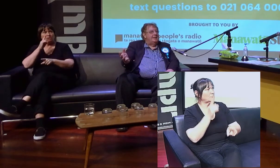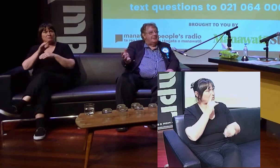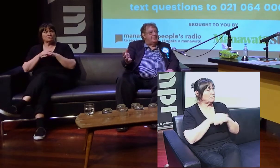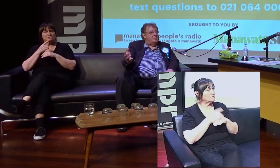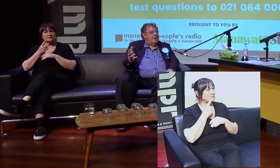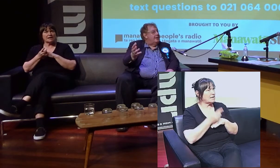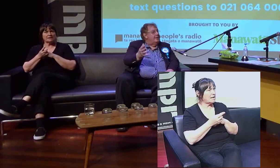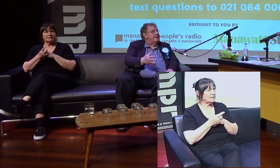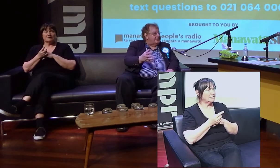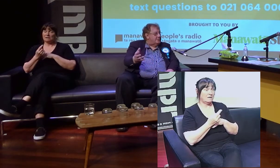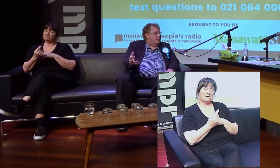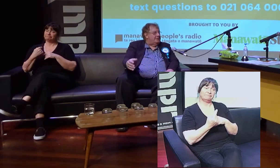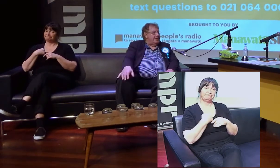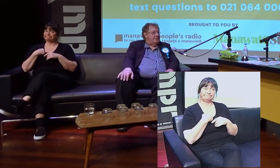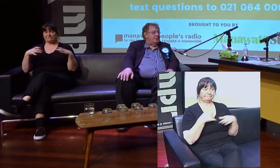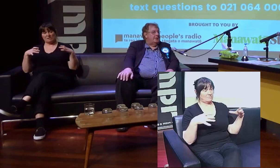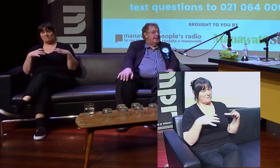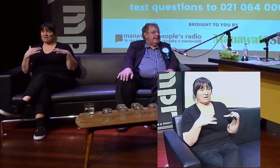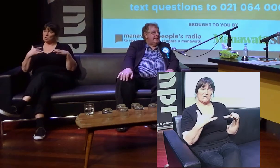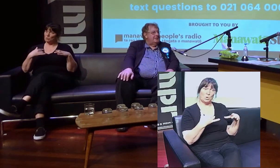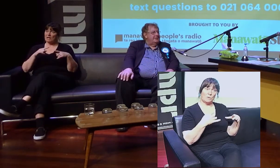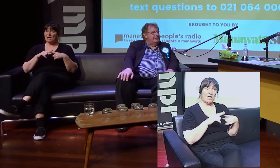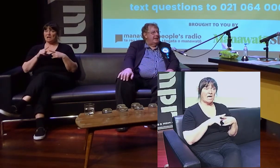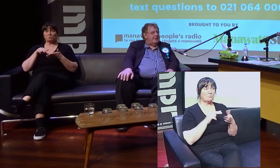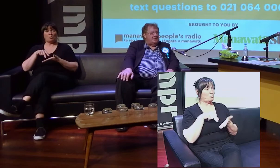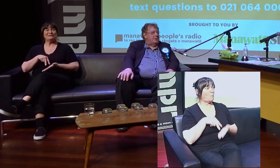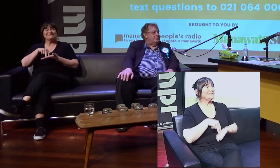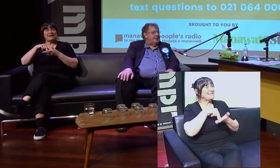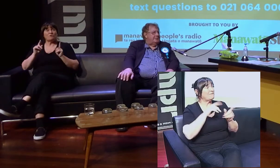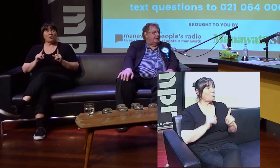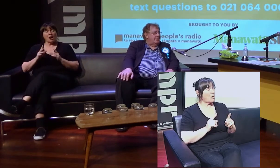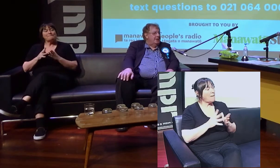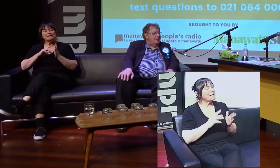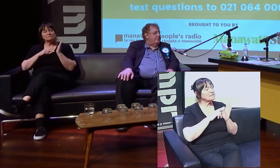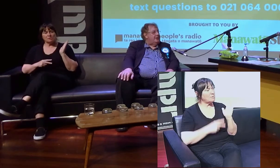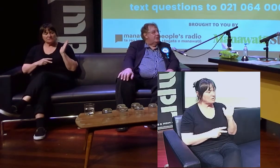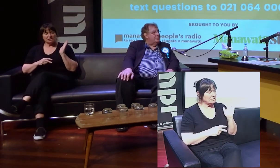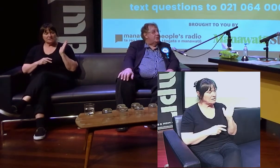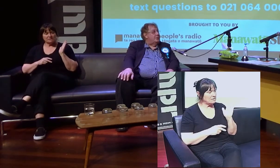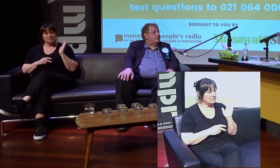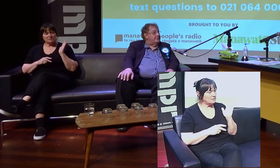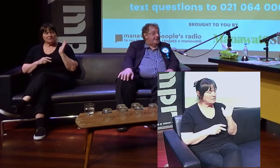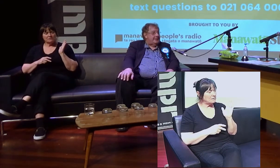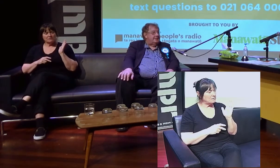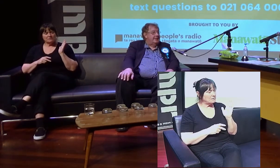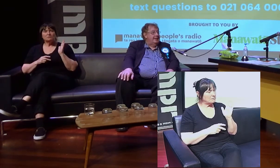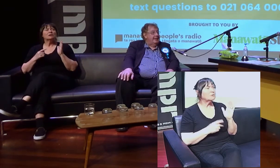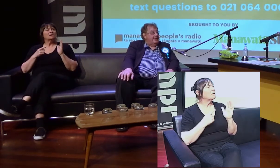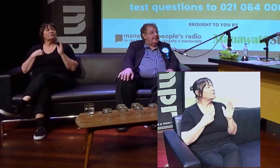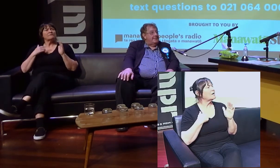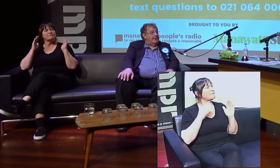saying, this is who we are, this is what we stand for. And our biggest policy is, you know, we're big on strong